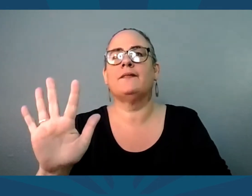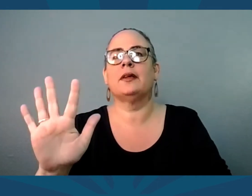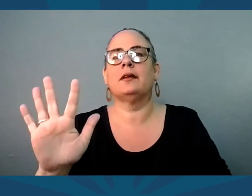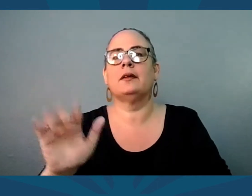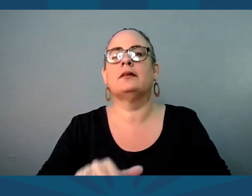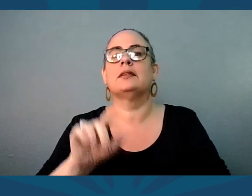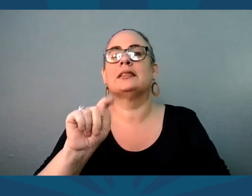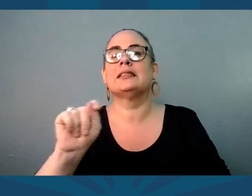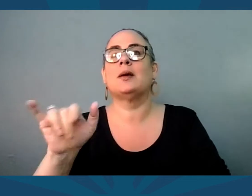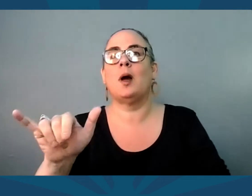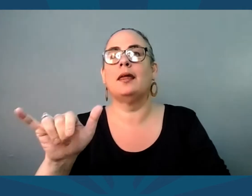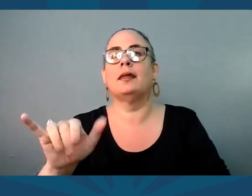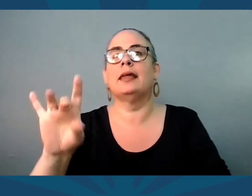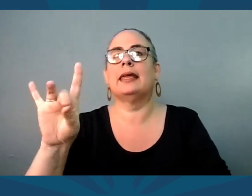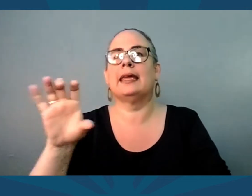928-337-7515.